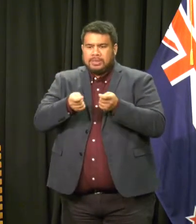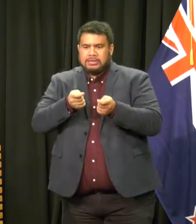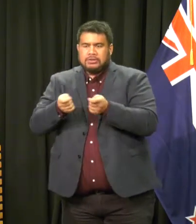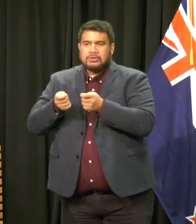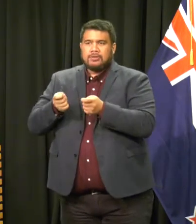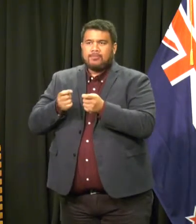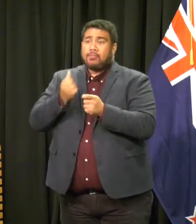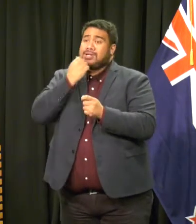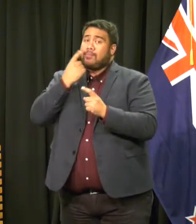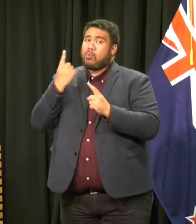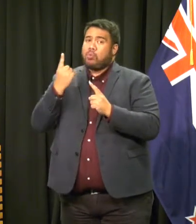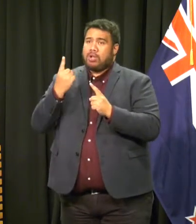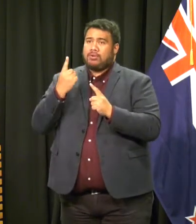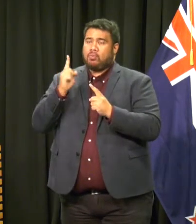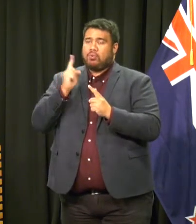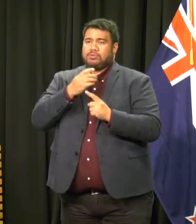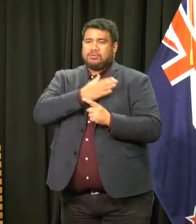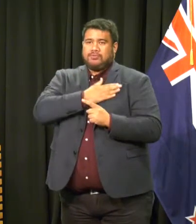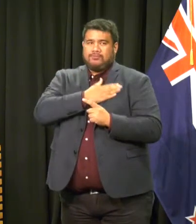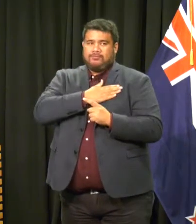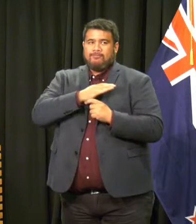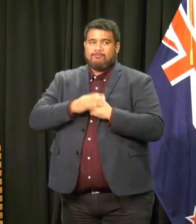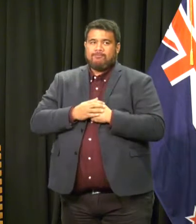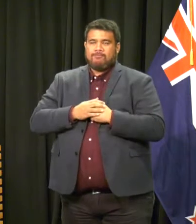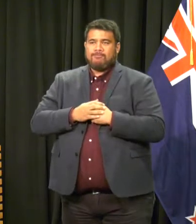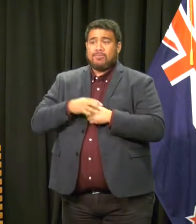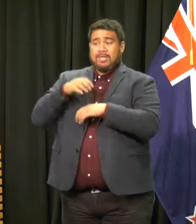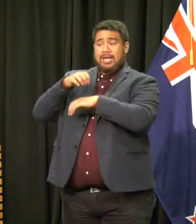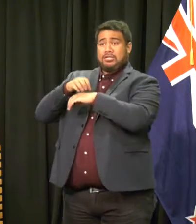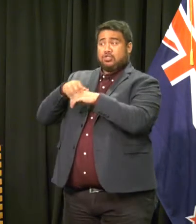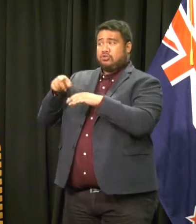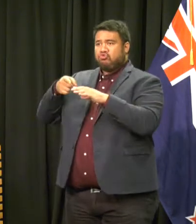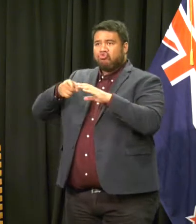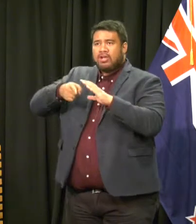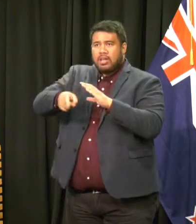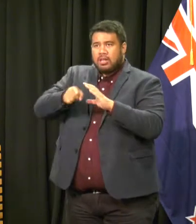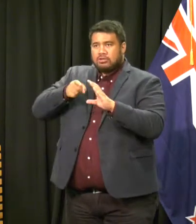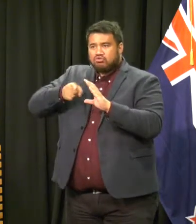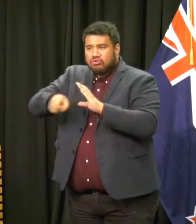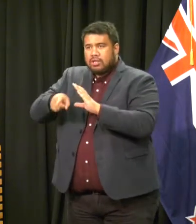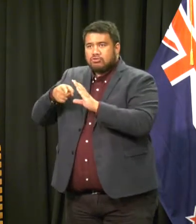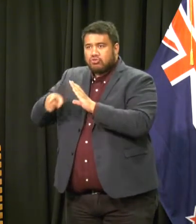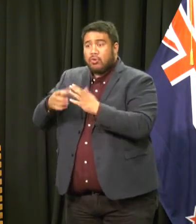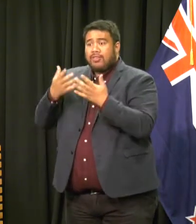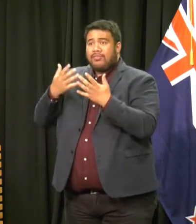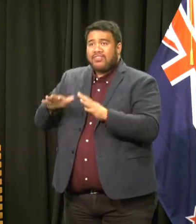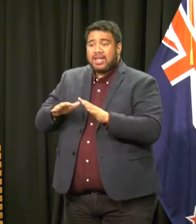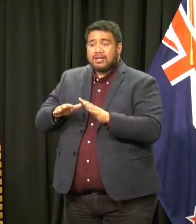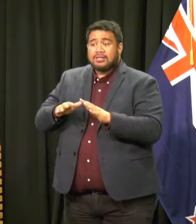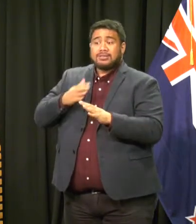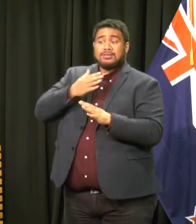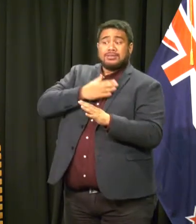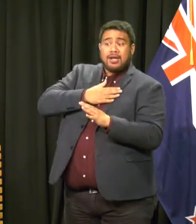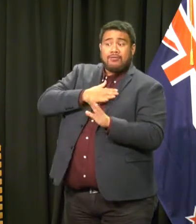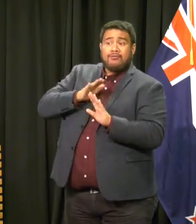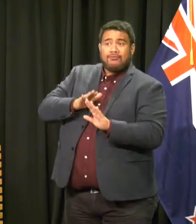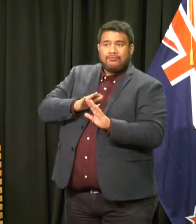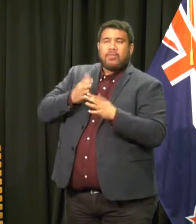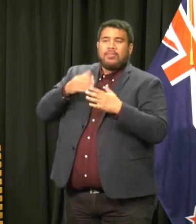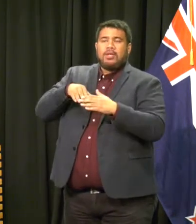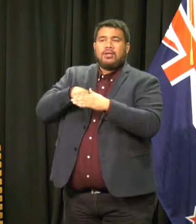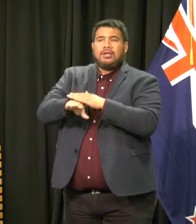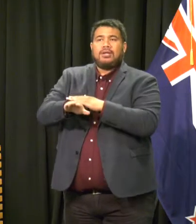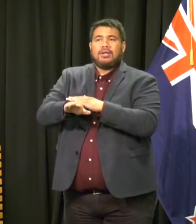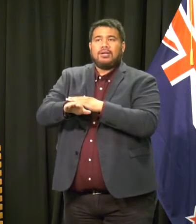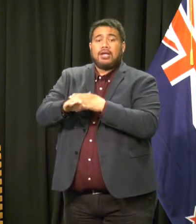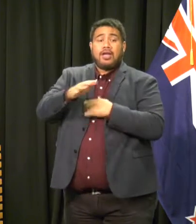has always been safety. So they understand that the agency will finish the drilling at the point where it is safest to do so. And they've been really